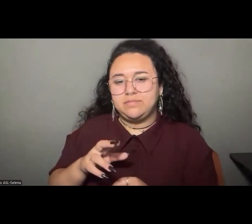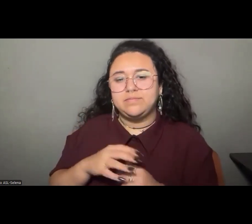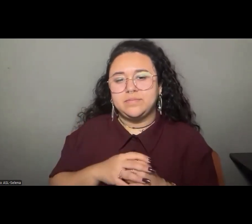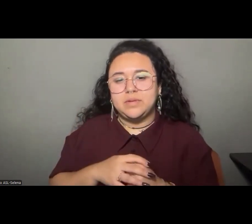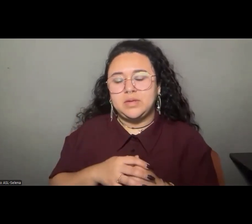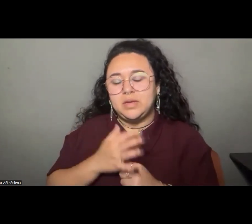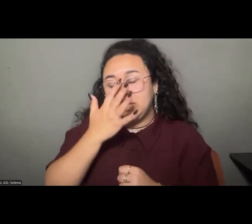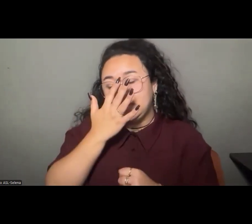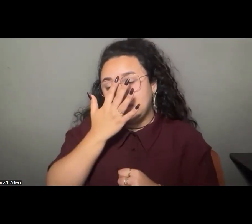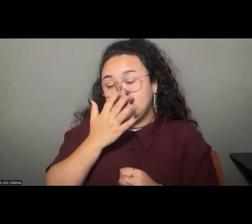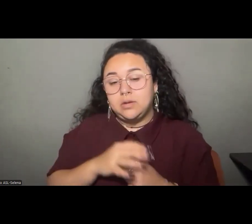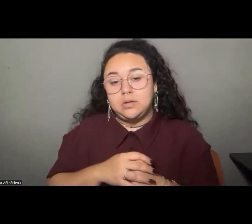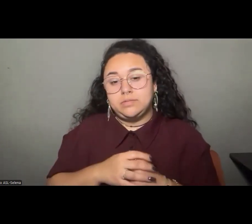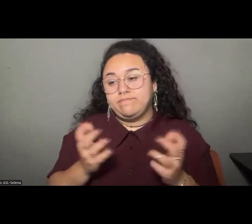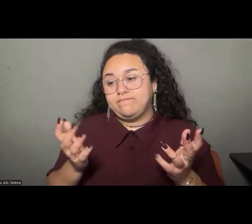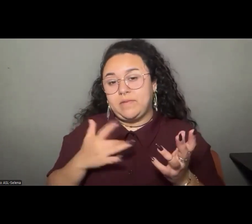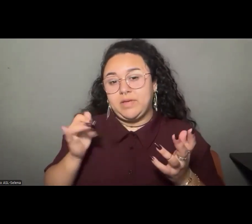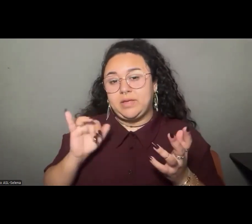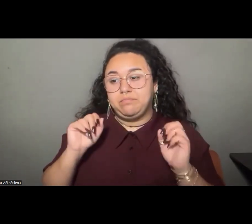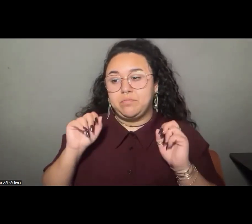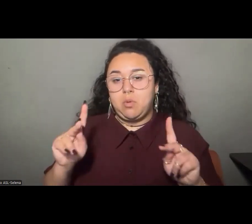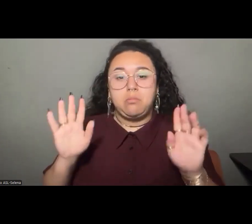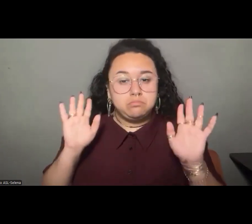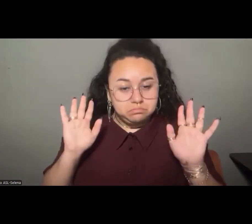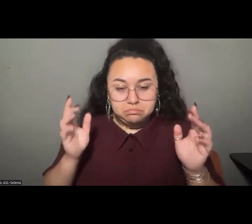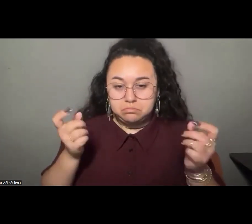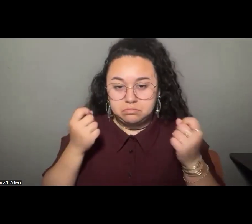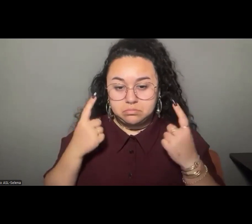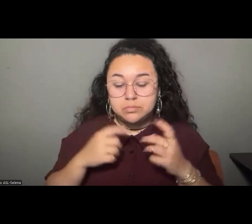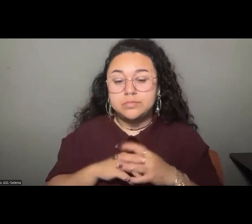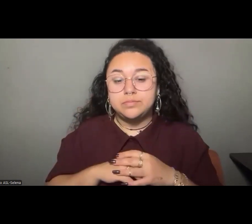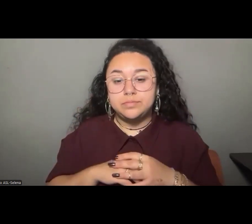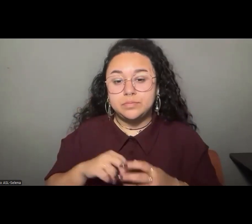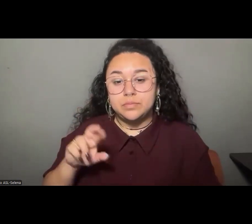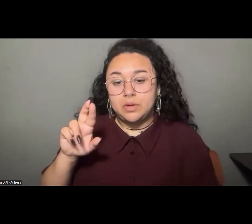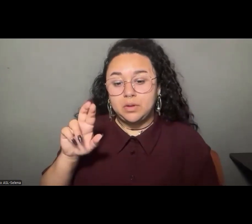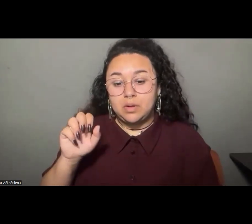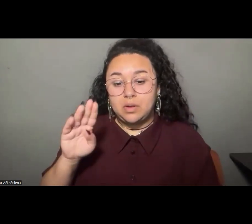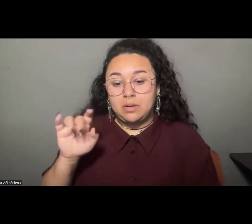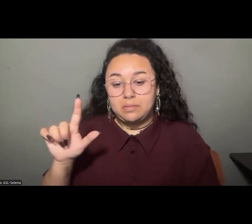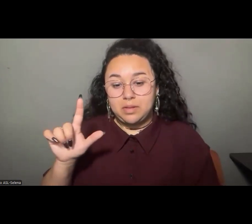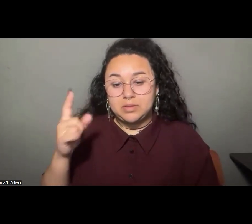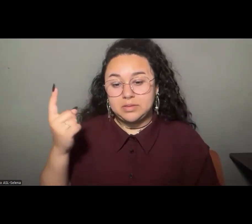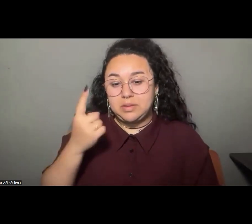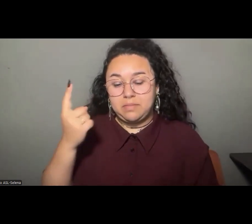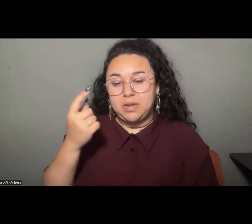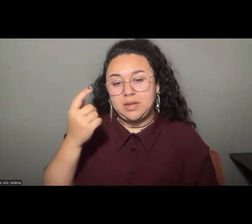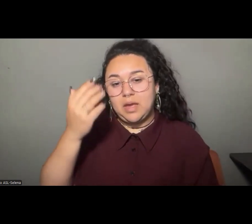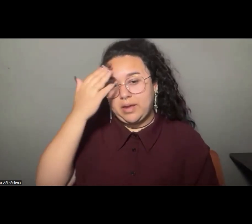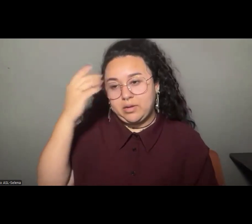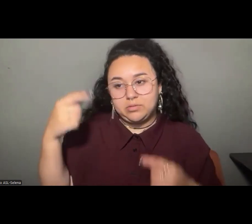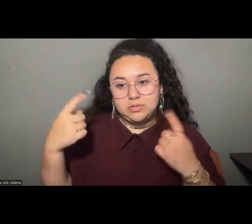And I was just like, okay. And Rebel is someone who I had known since LiveJournal,